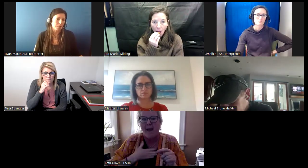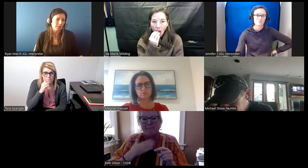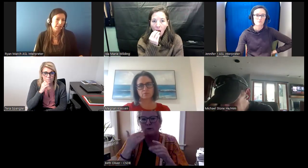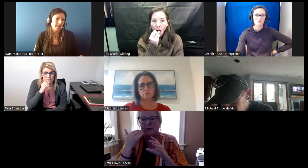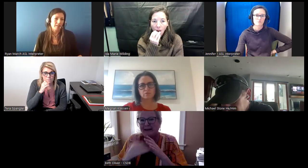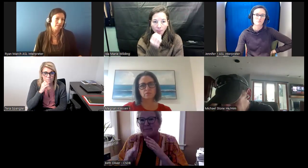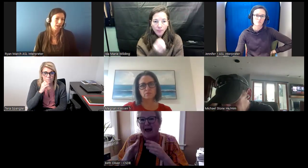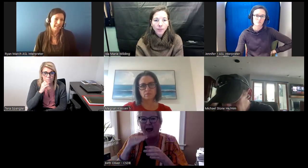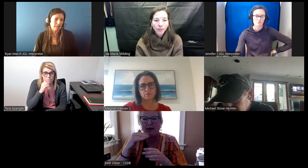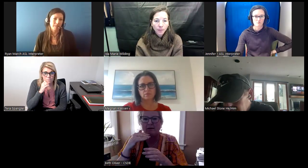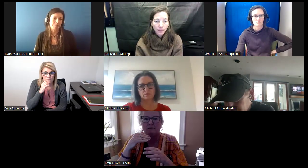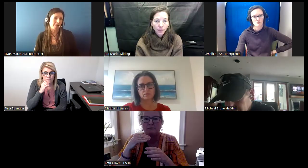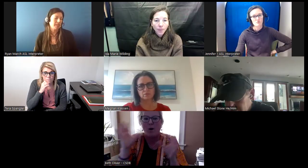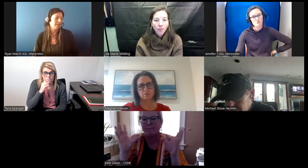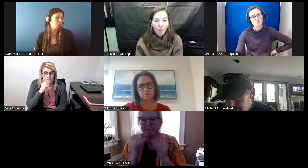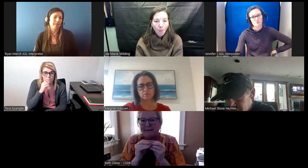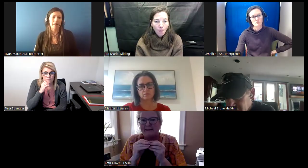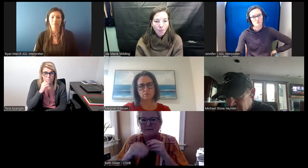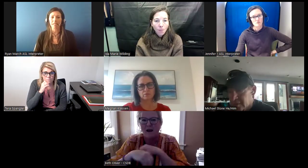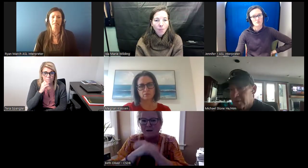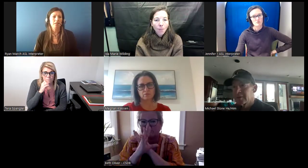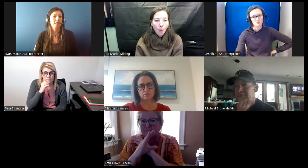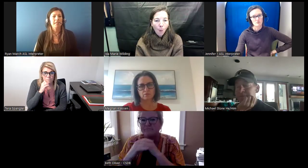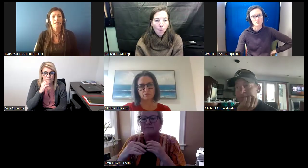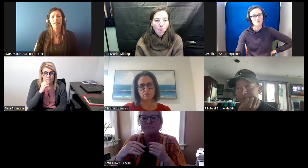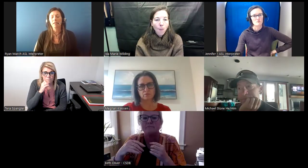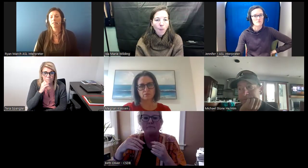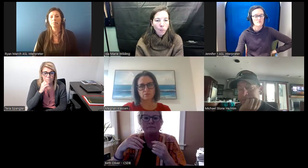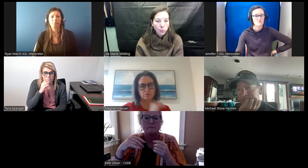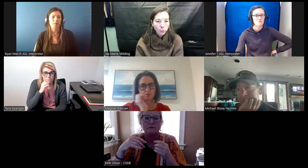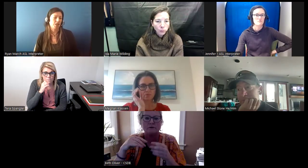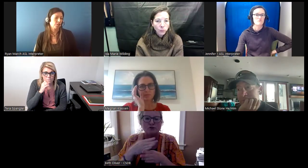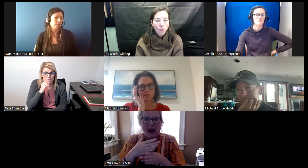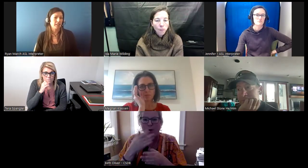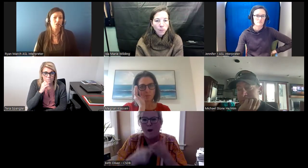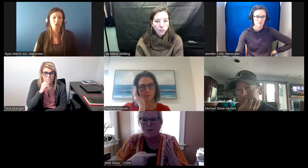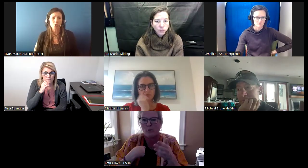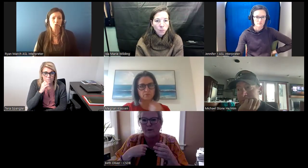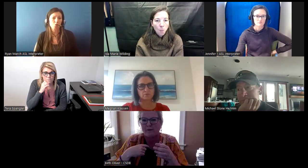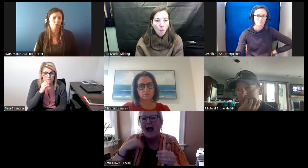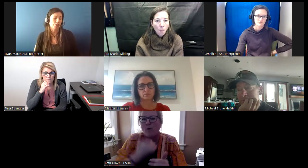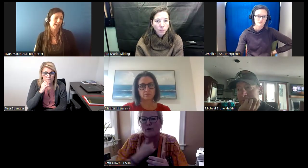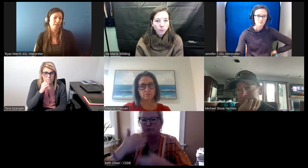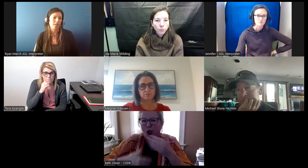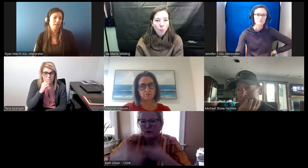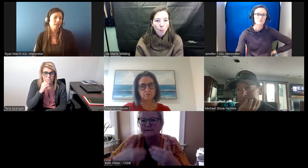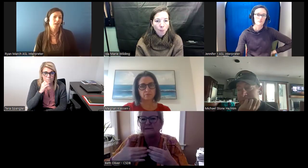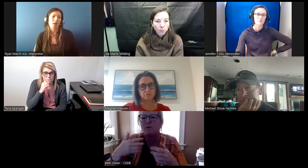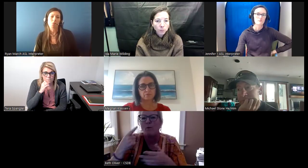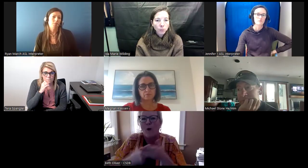up on campus, but I'd be more than happy to email, maybe change the meeting to Zoom or